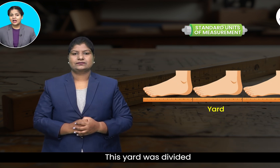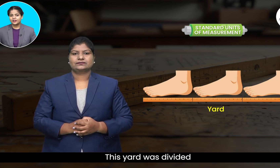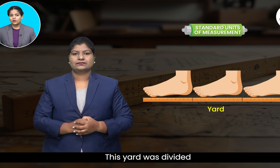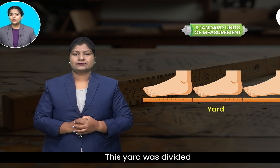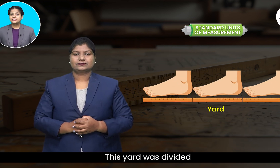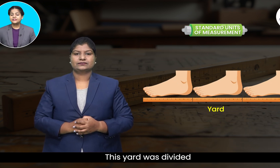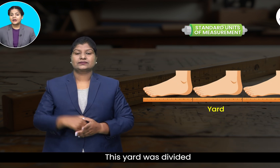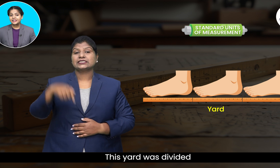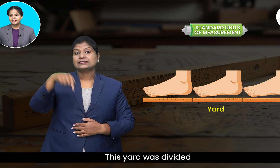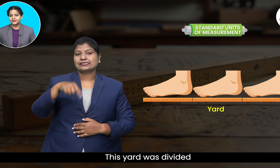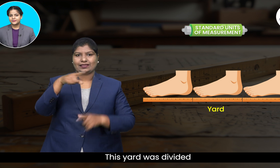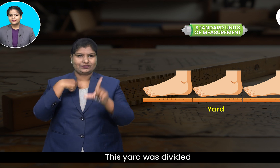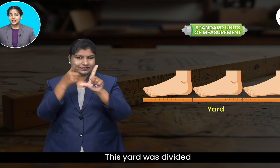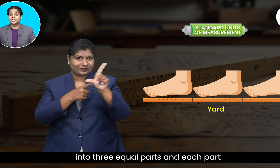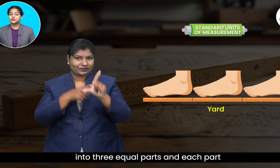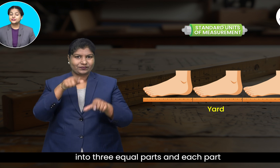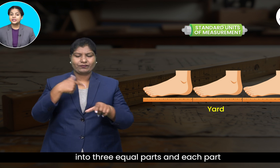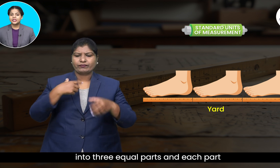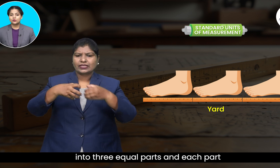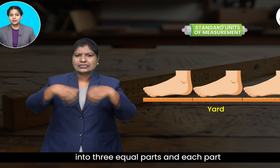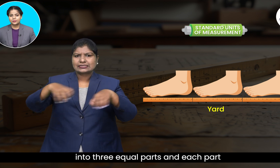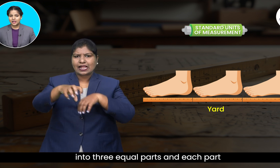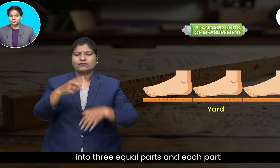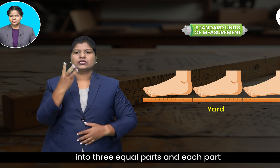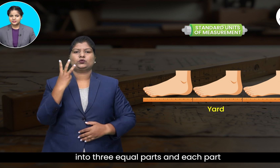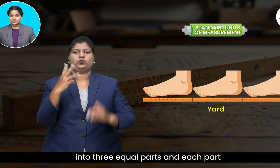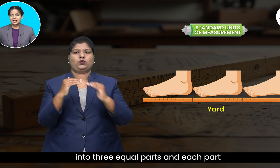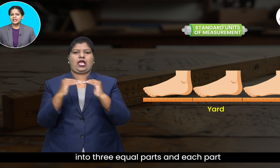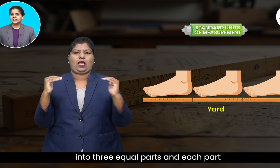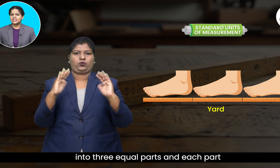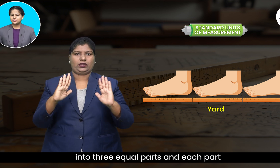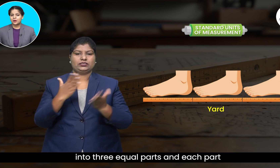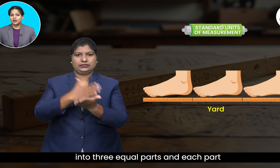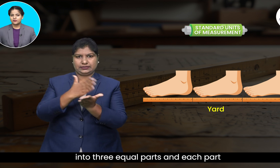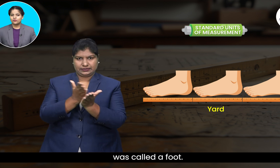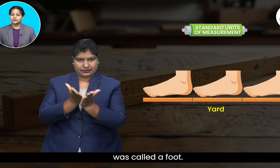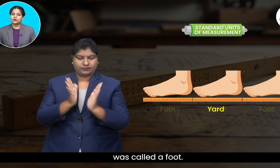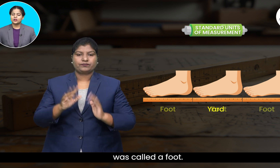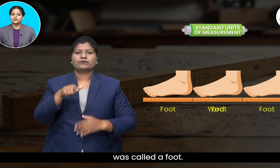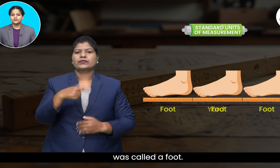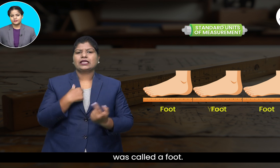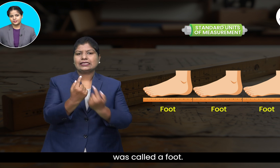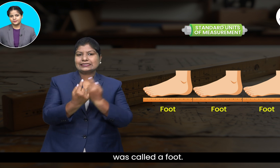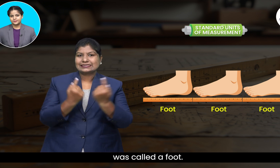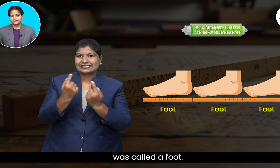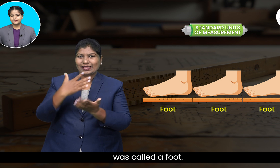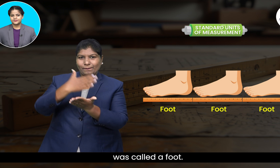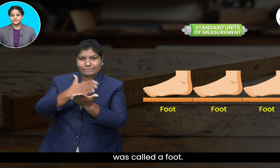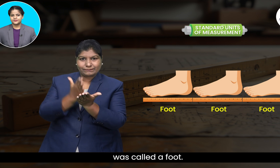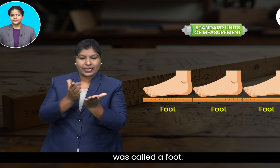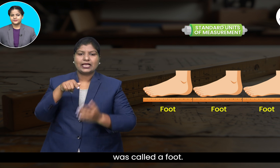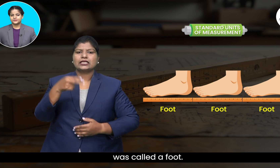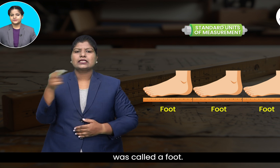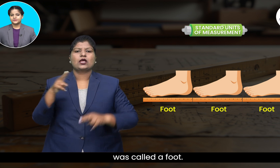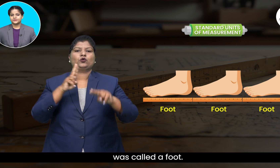This yard was divided into 3 equal parts and each part was called a foot.